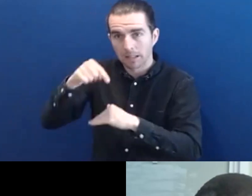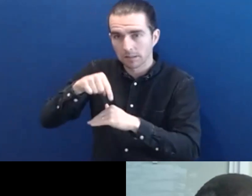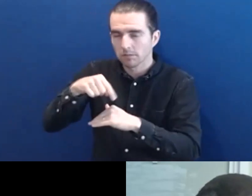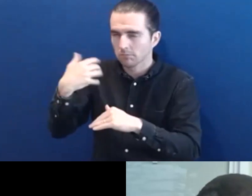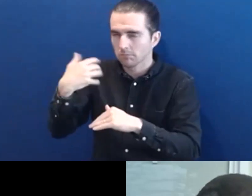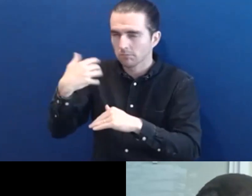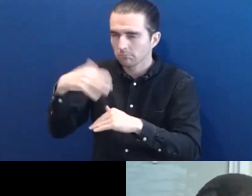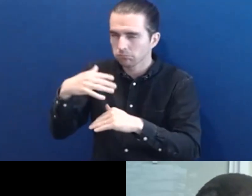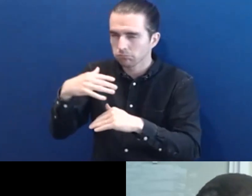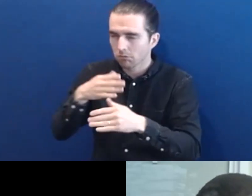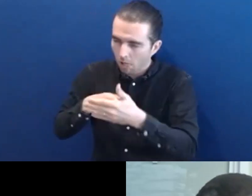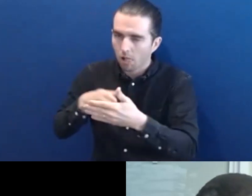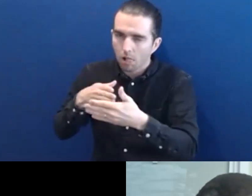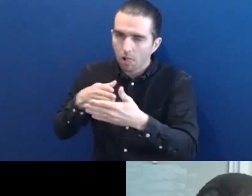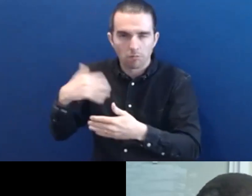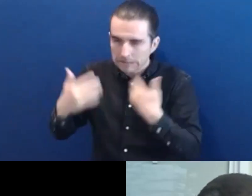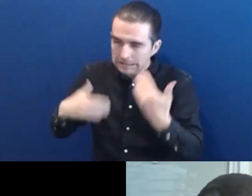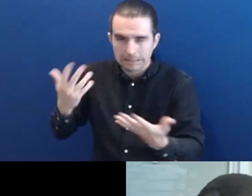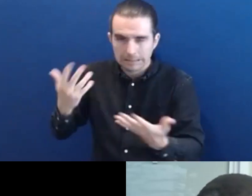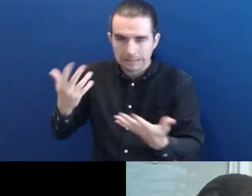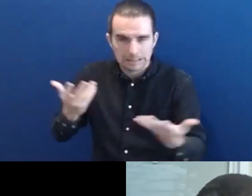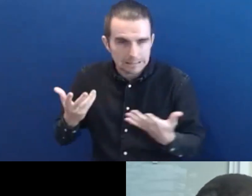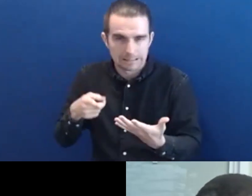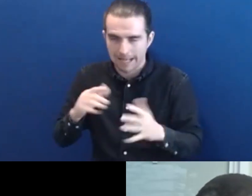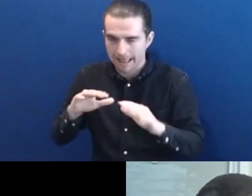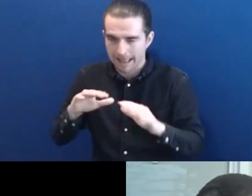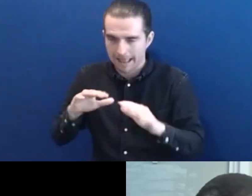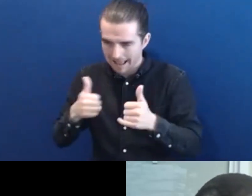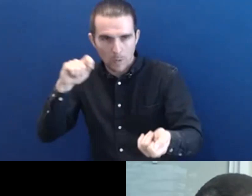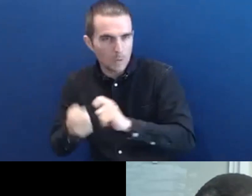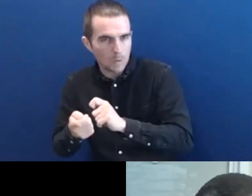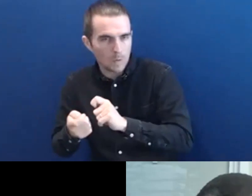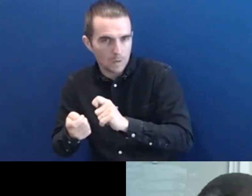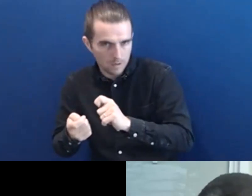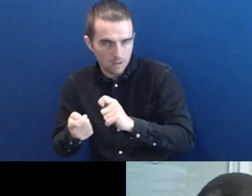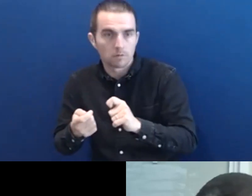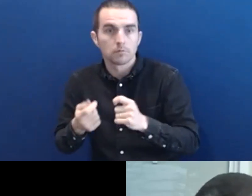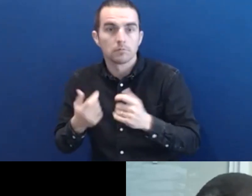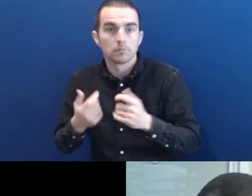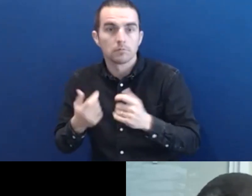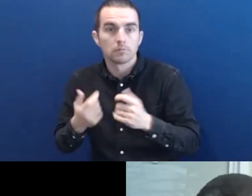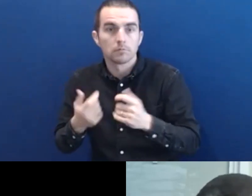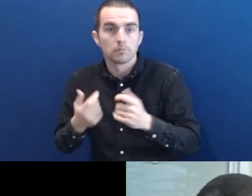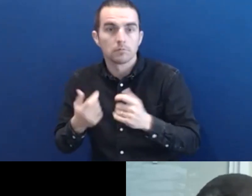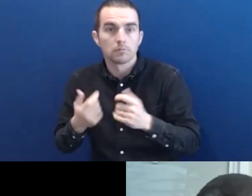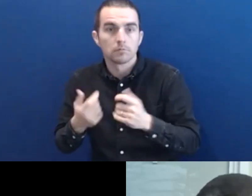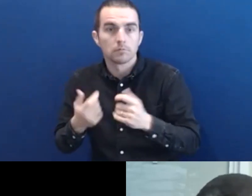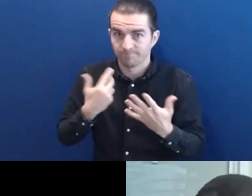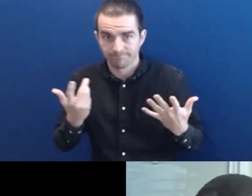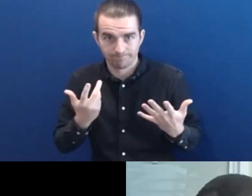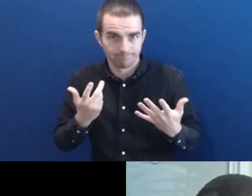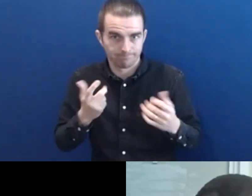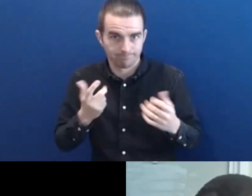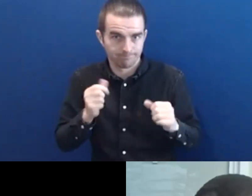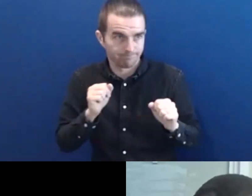access some of the facilities, and also for especially those who are